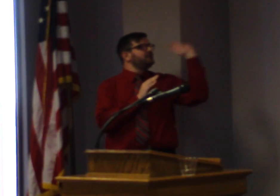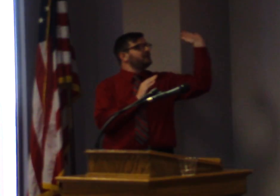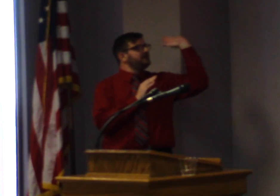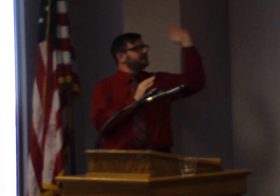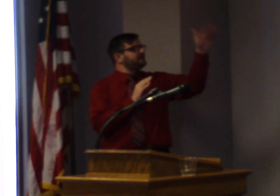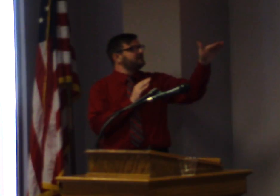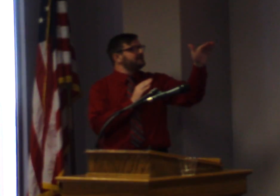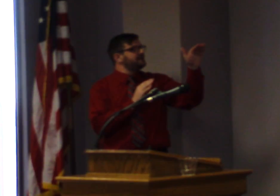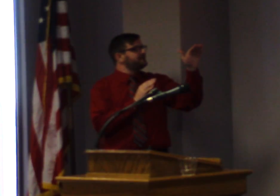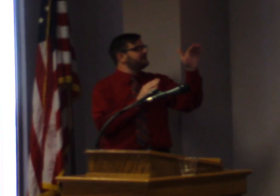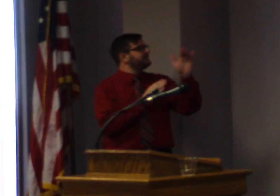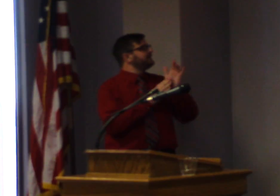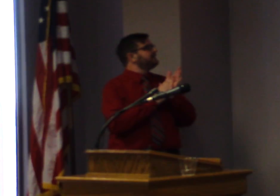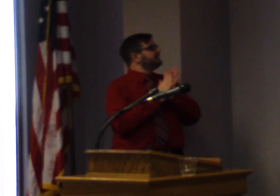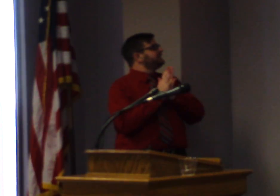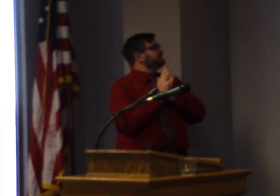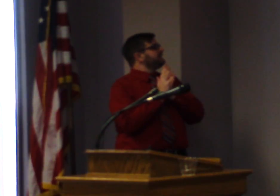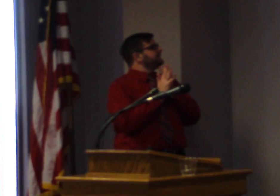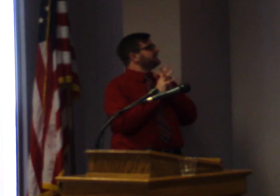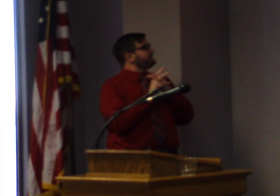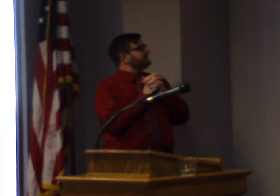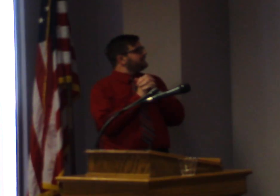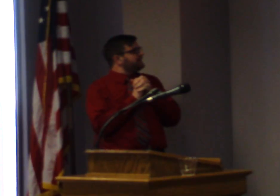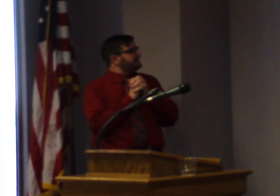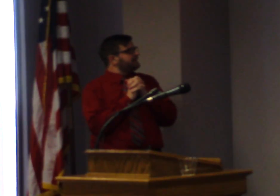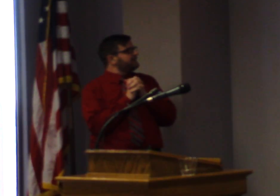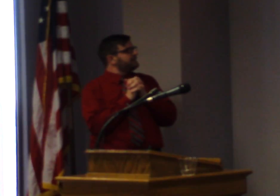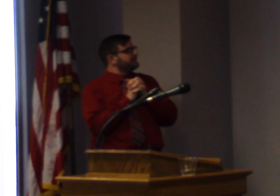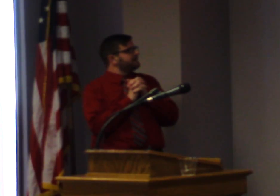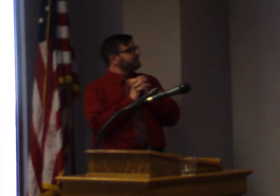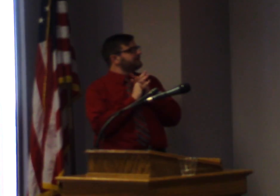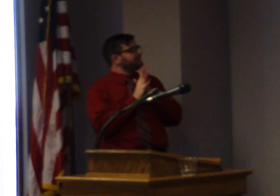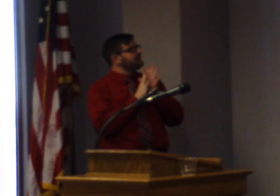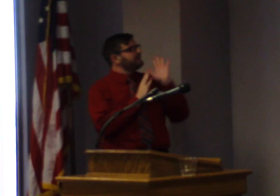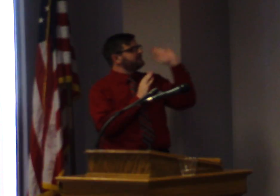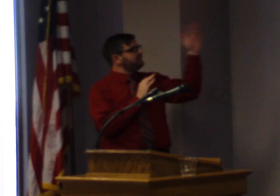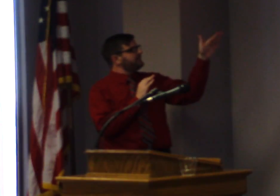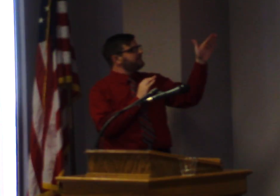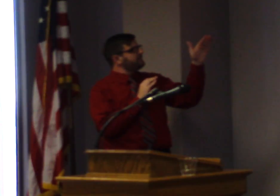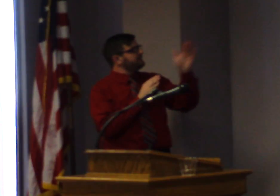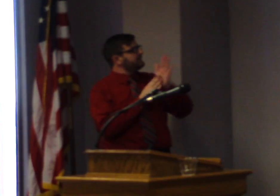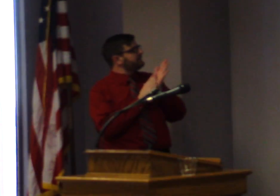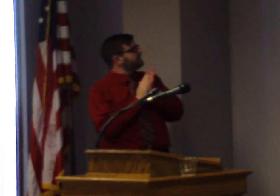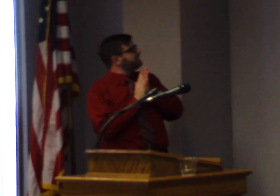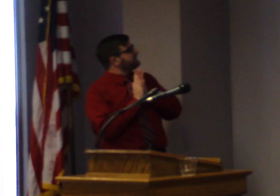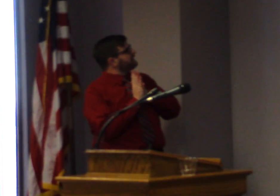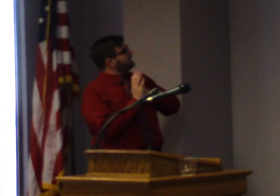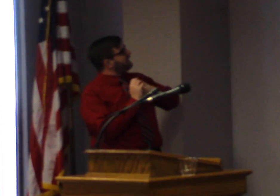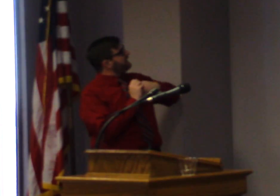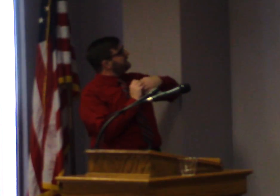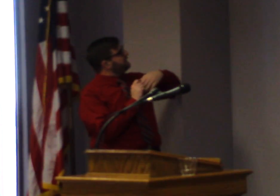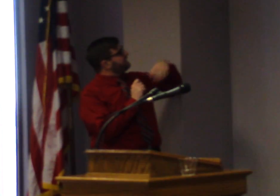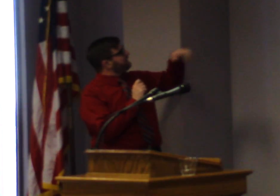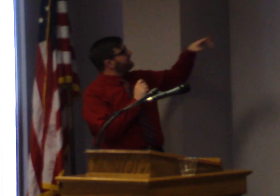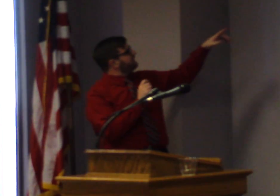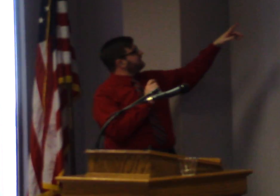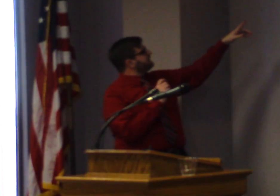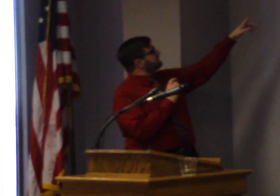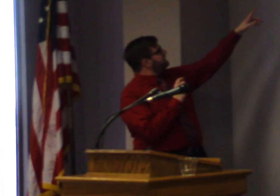go ahead and go to the next one. You want me to jump to the next slide? Yeah, just go ahead and go to the next one. All right.